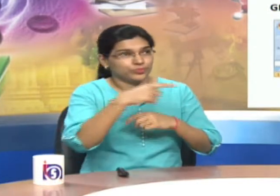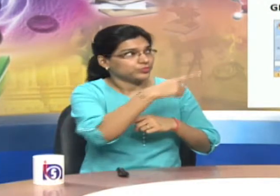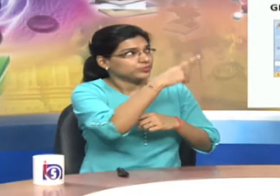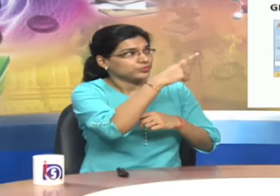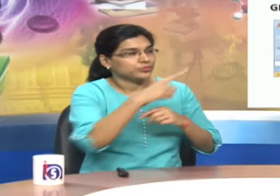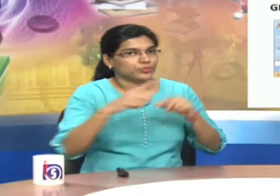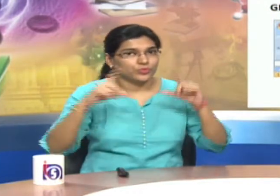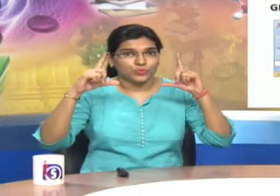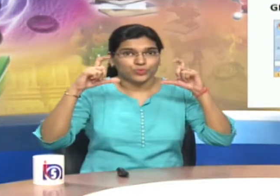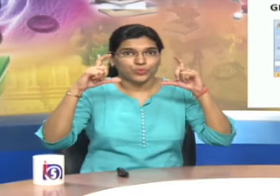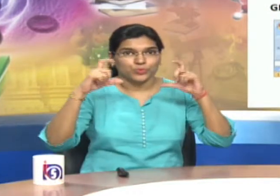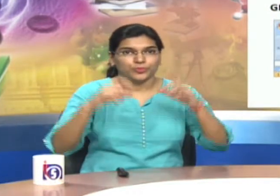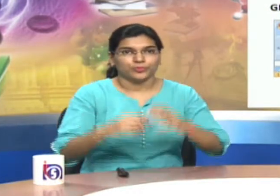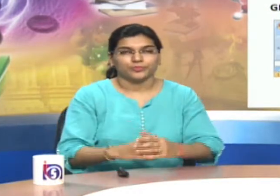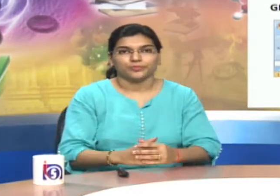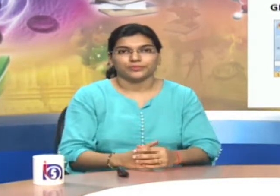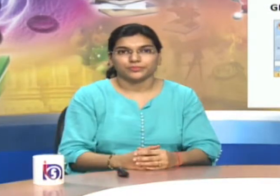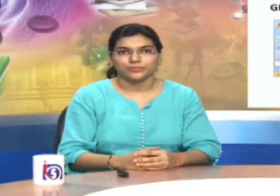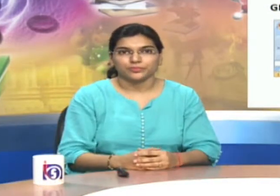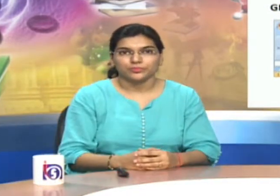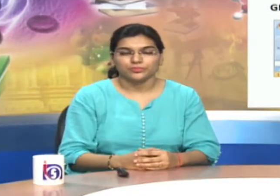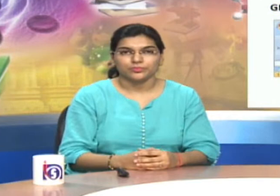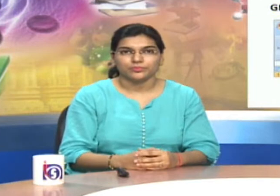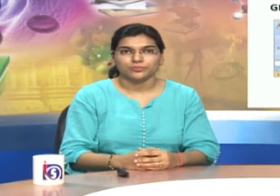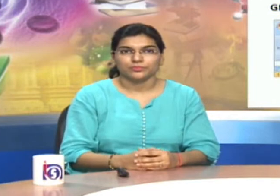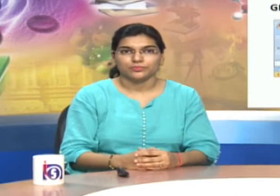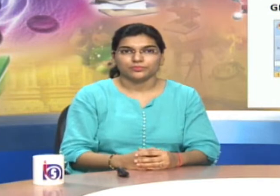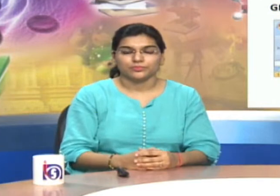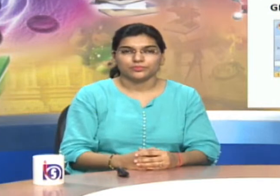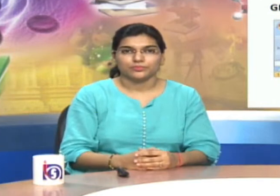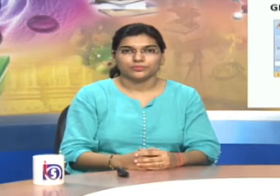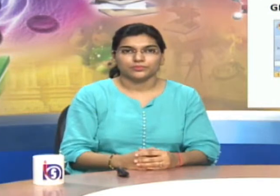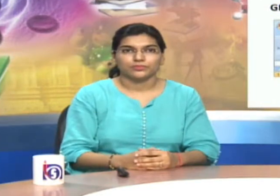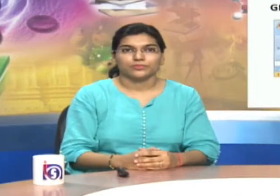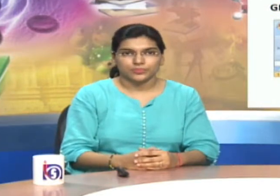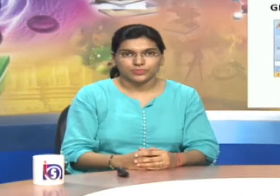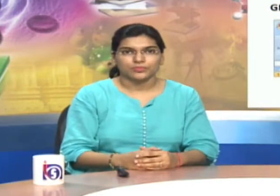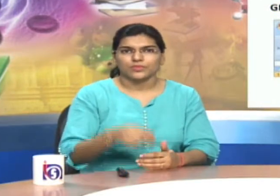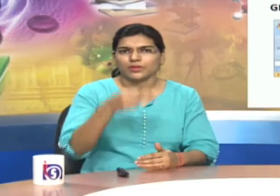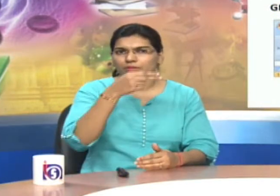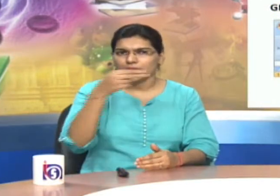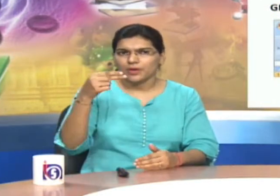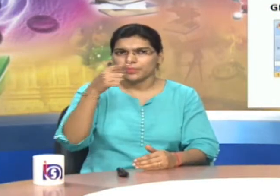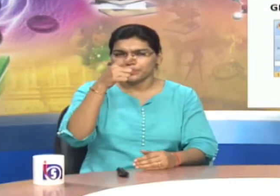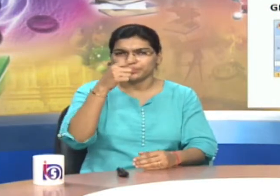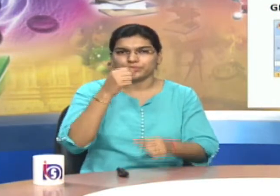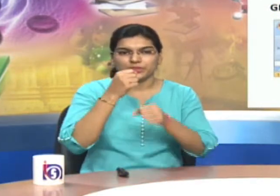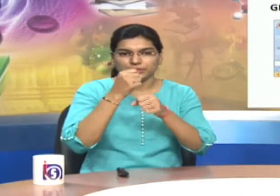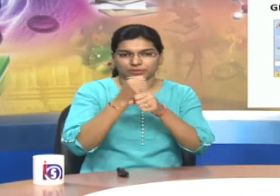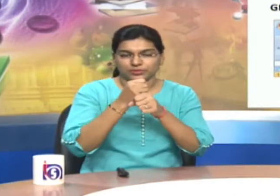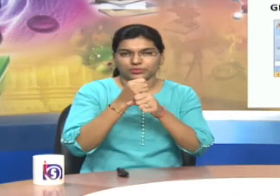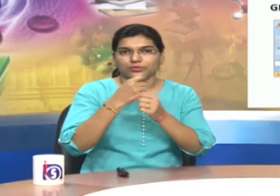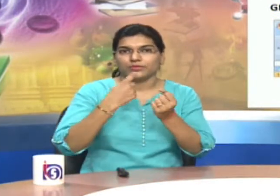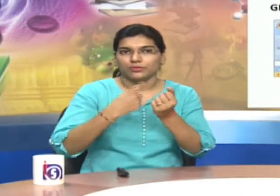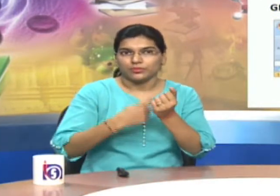we would learn something new. You can see on the screen The name you can say